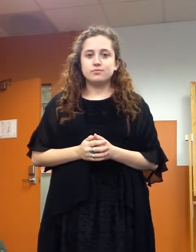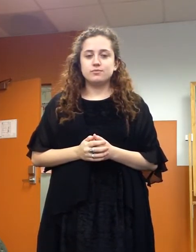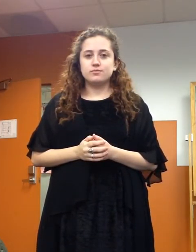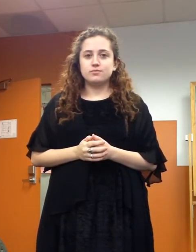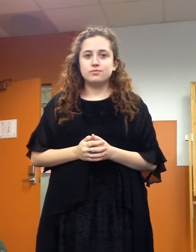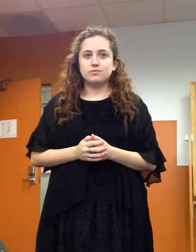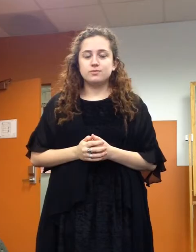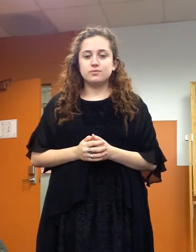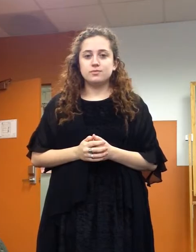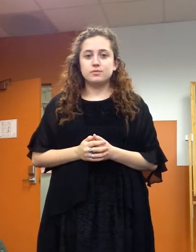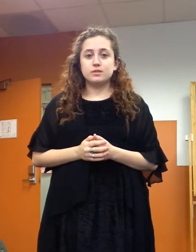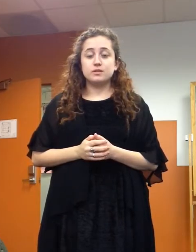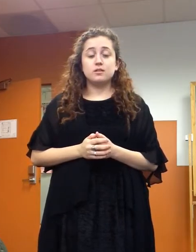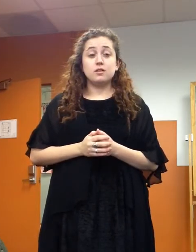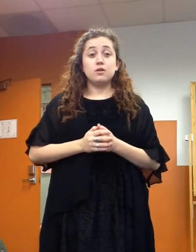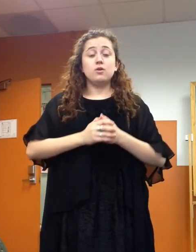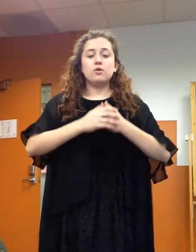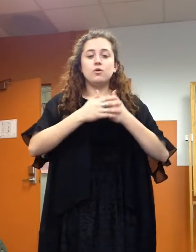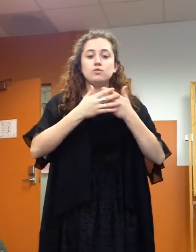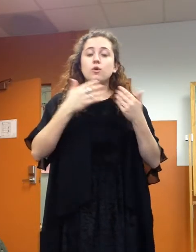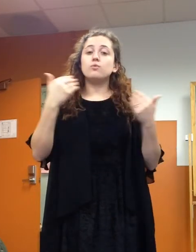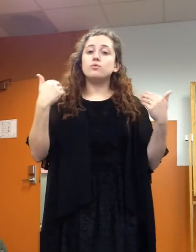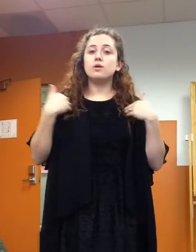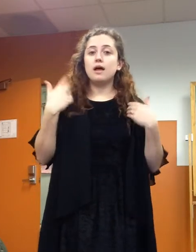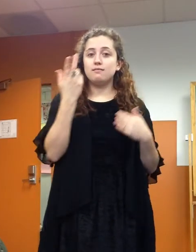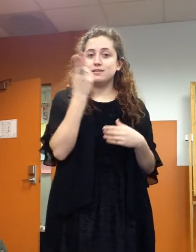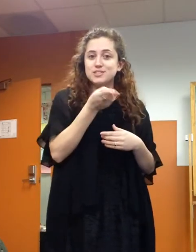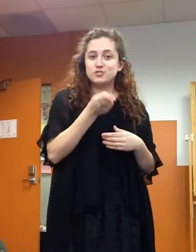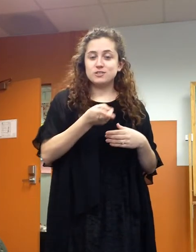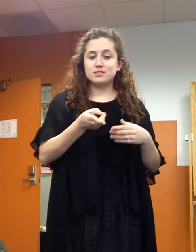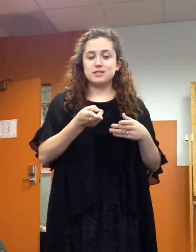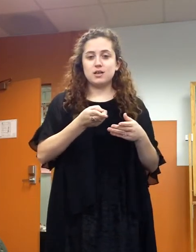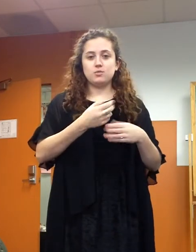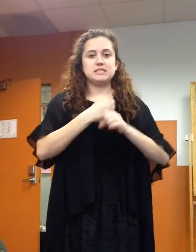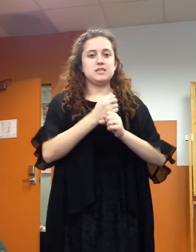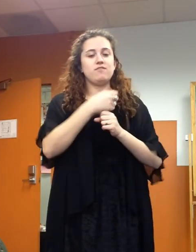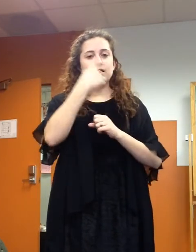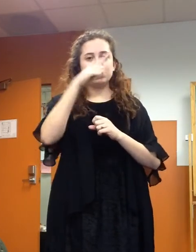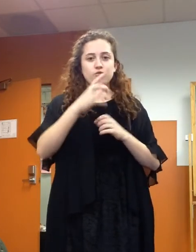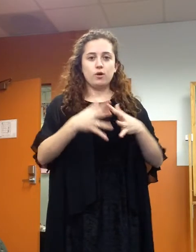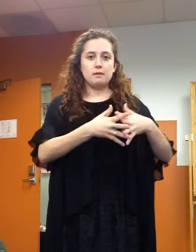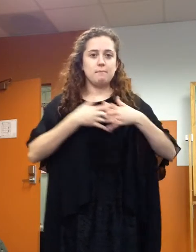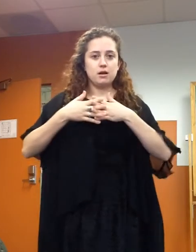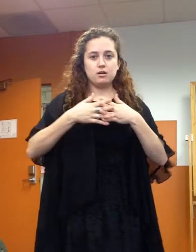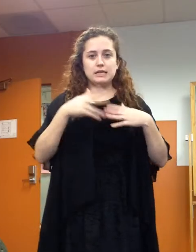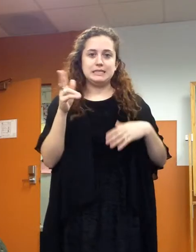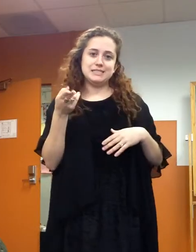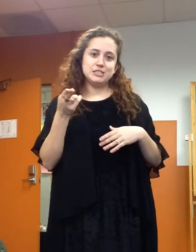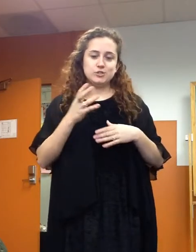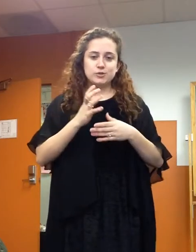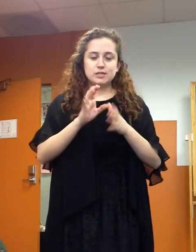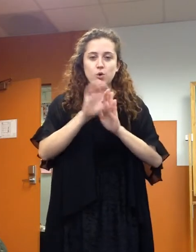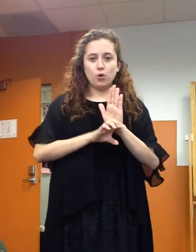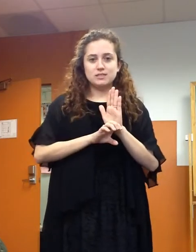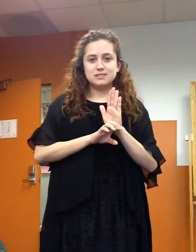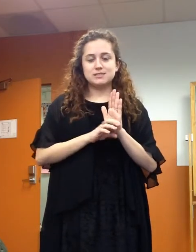developing for American history courses in a diverse fashion, coming on top